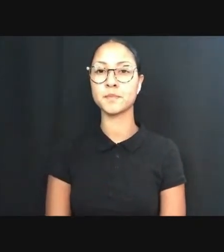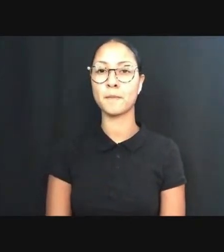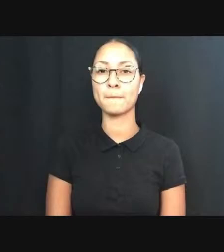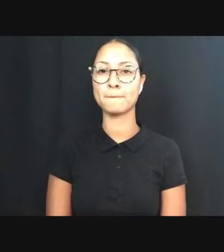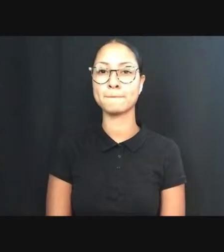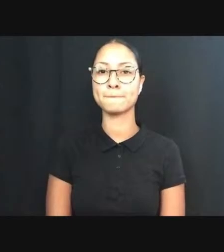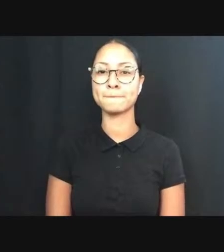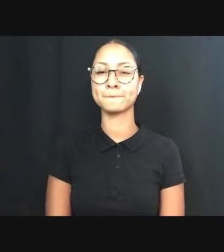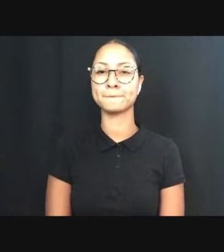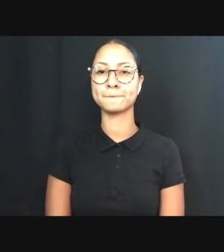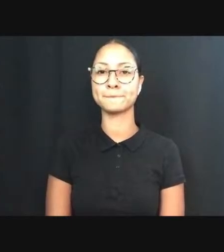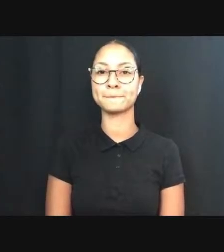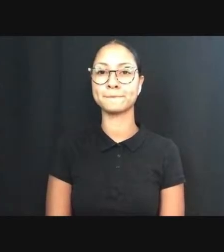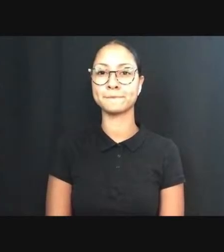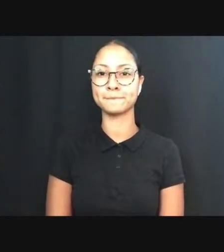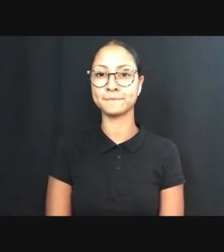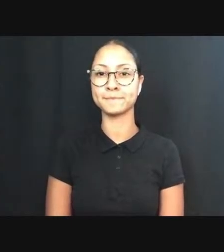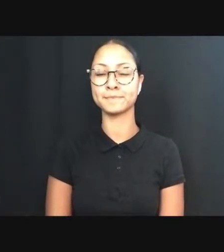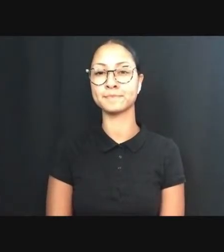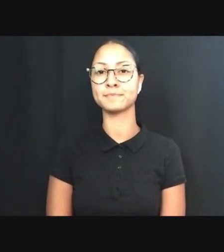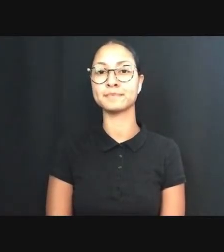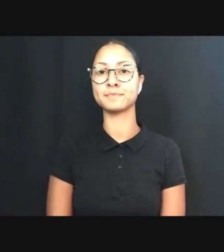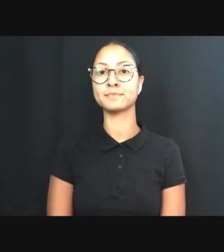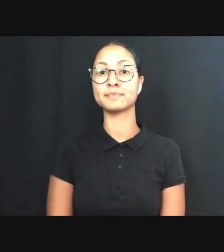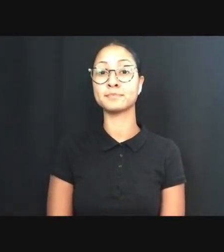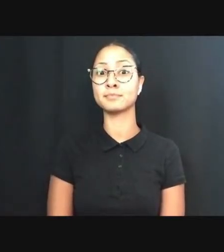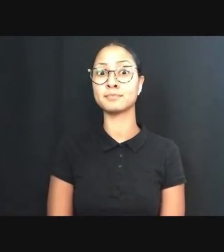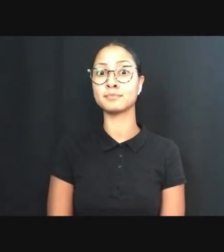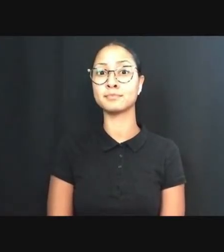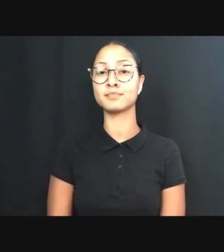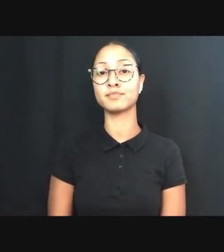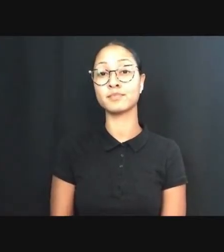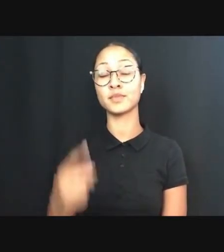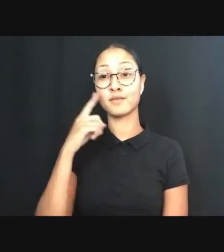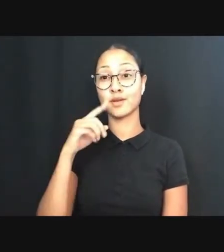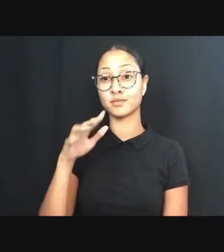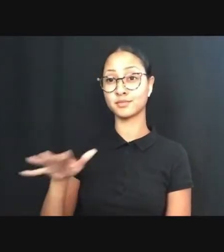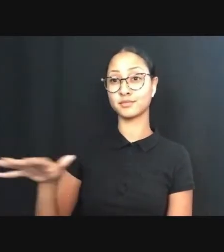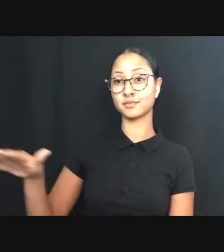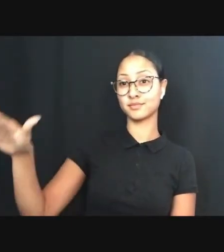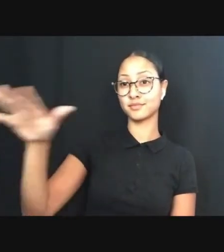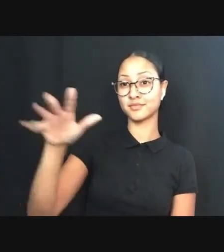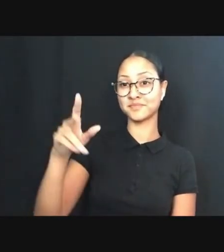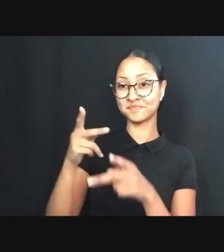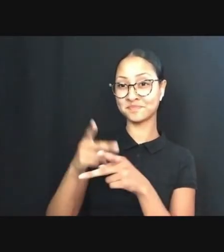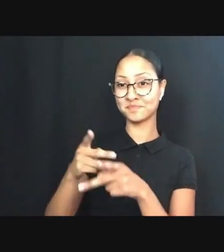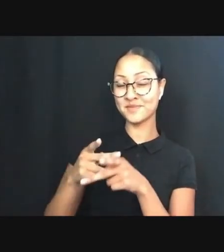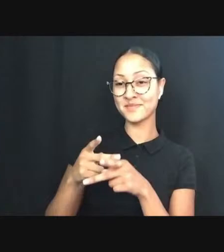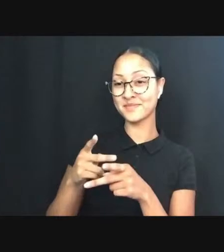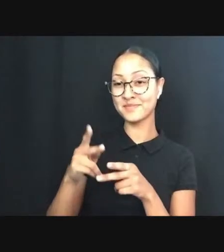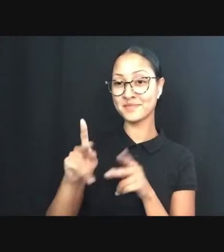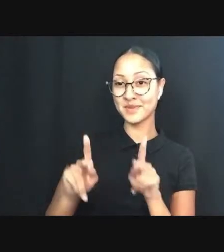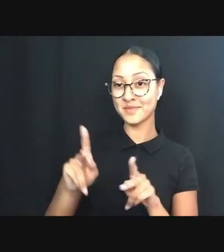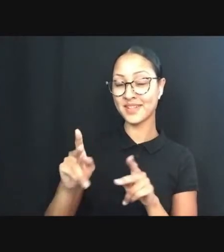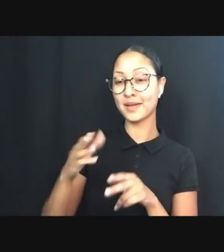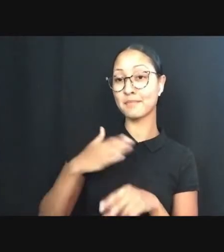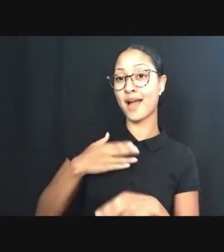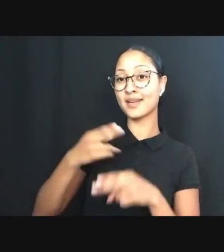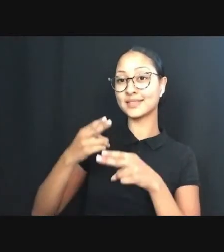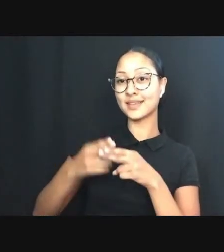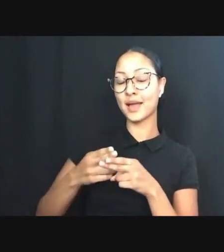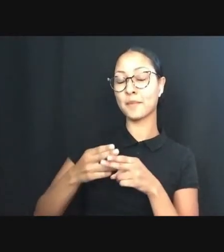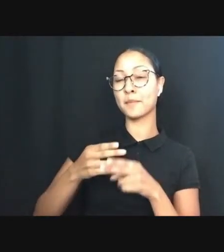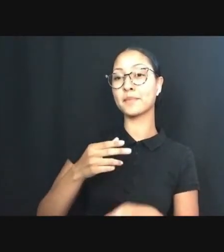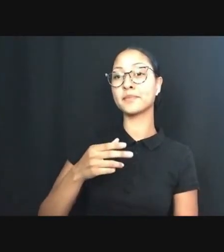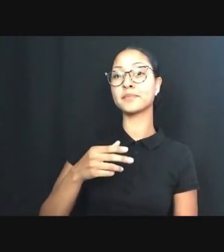and my people are. For the people in the back, my name is pronounced Nyjah. The soft J follows a hard